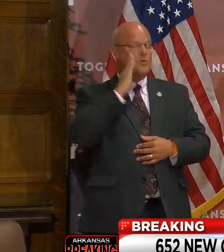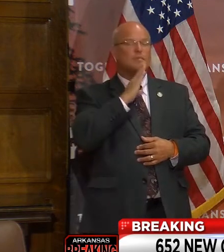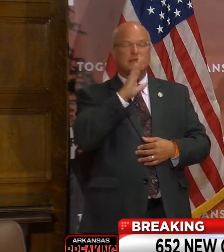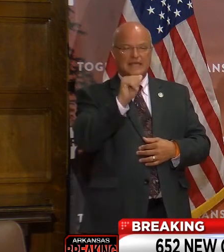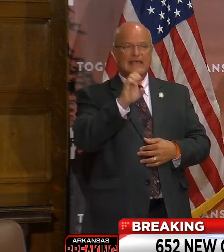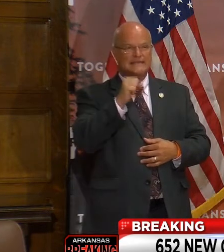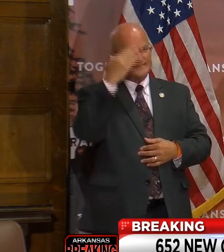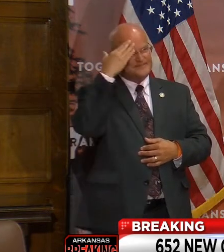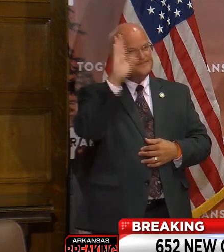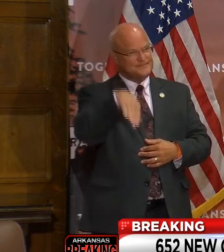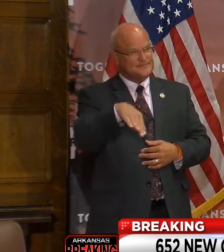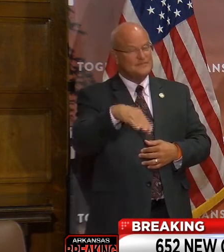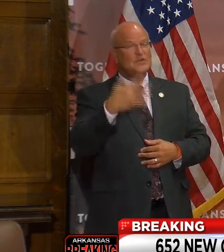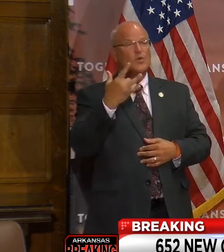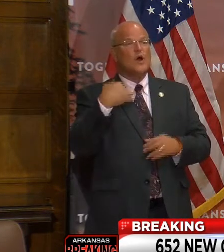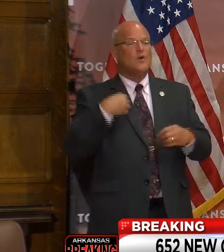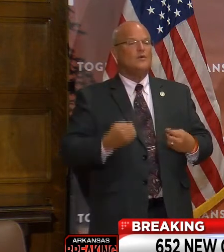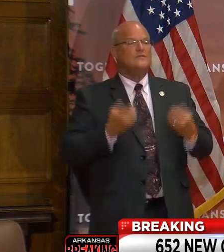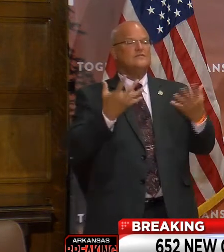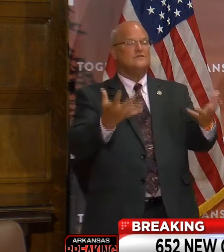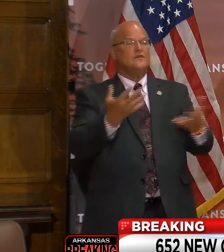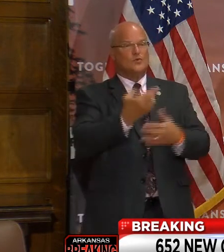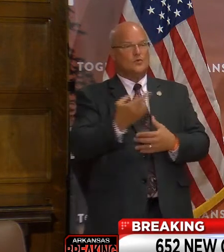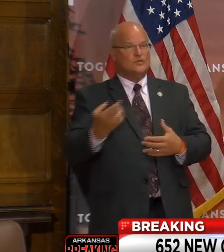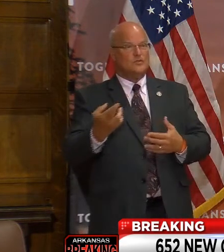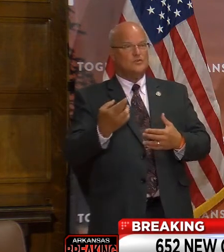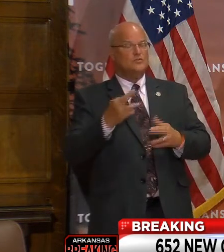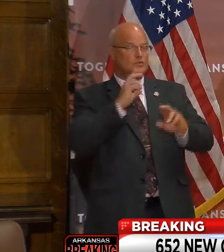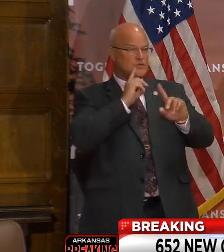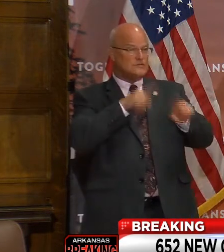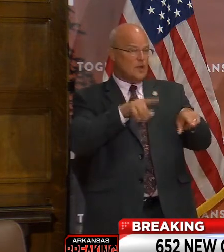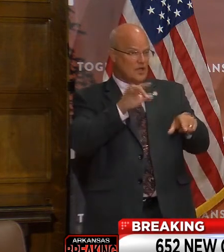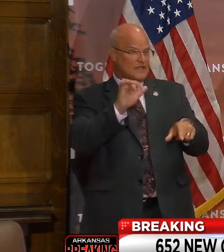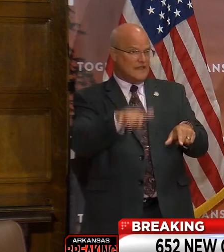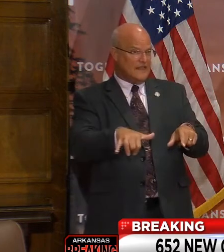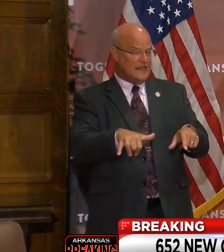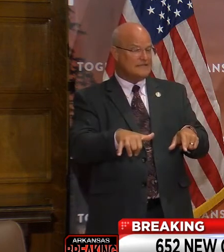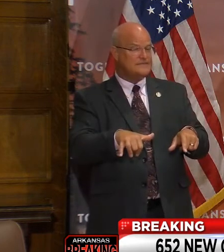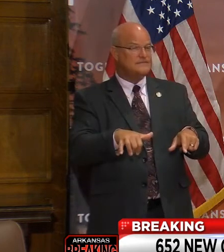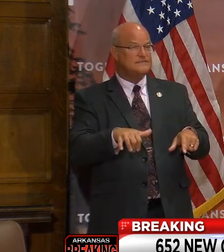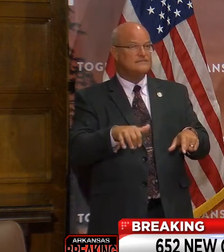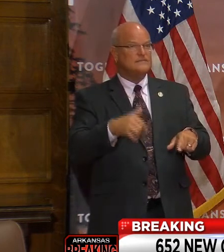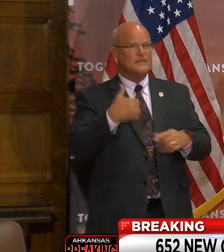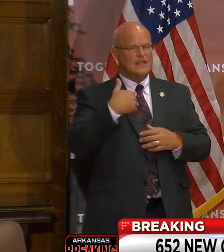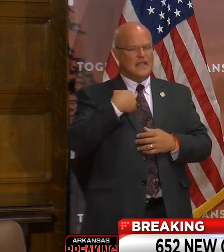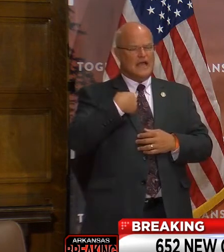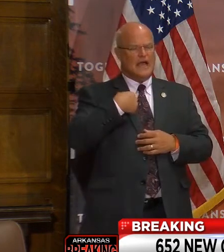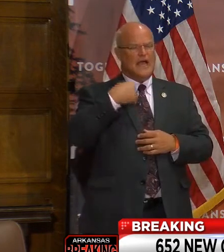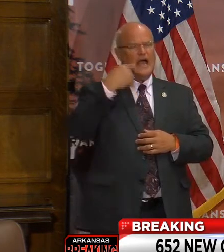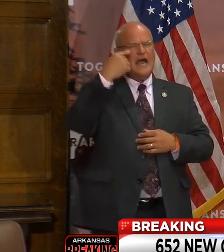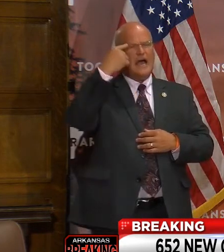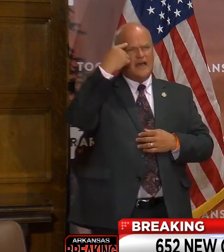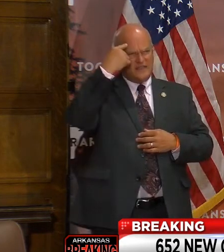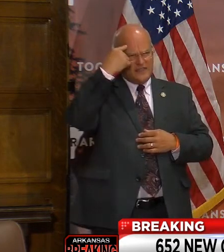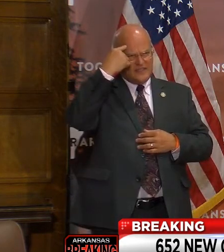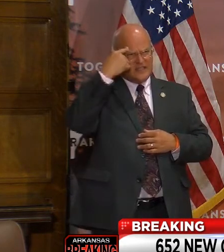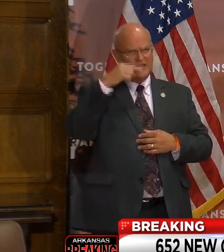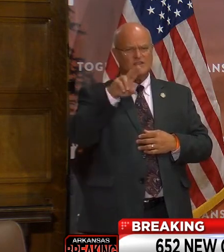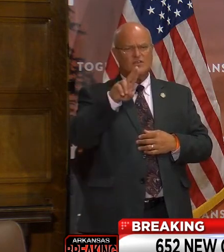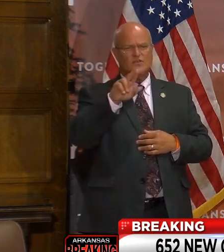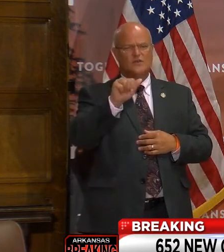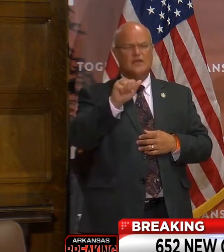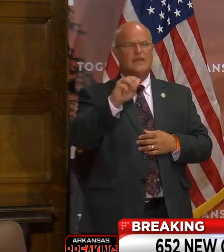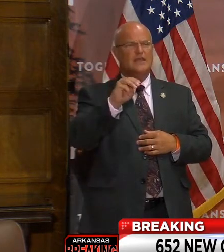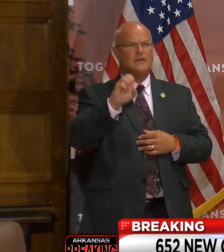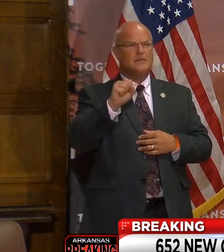and that's why we've devoted resources to respond to that. I think, and for UAMS is a big